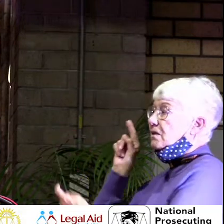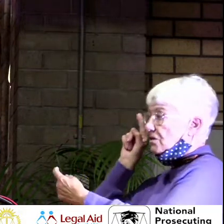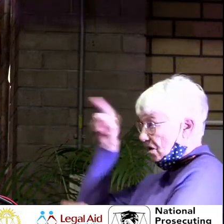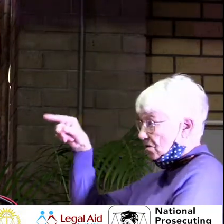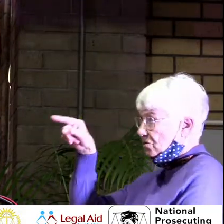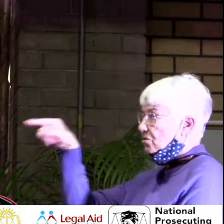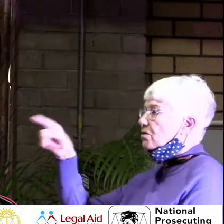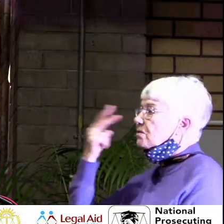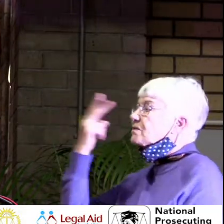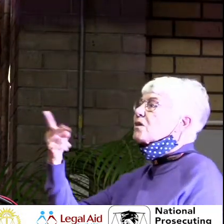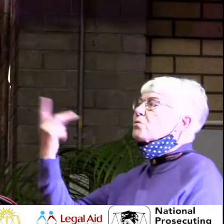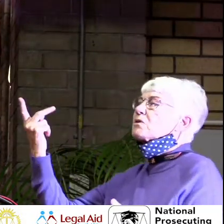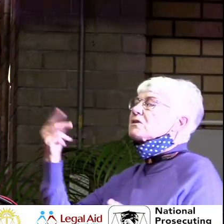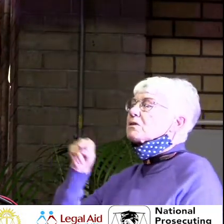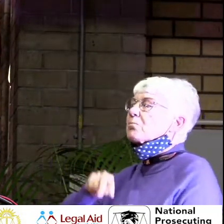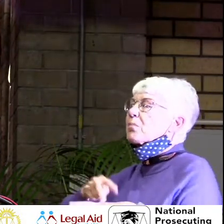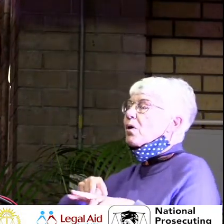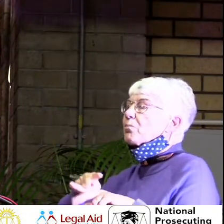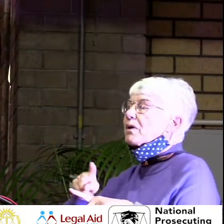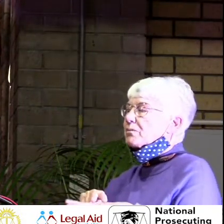target.